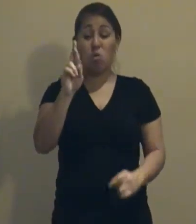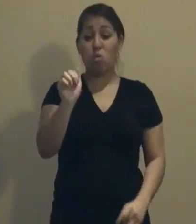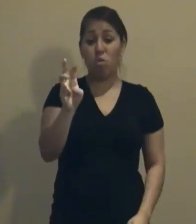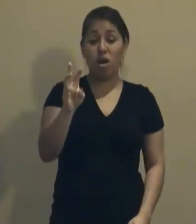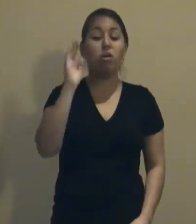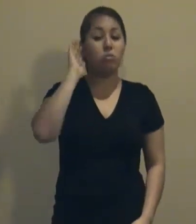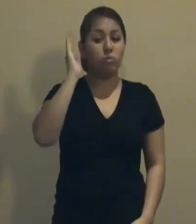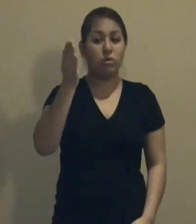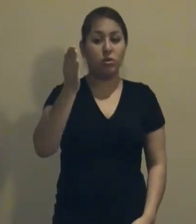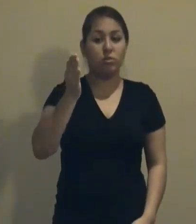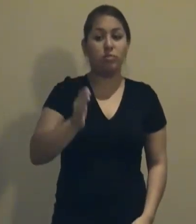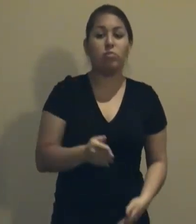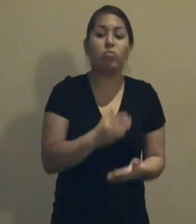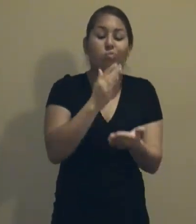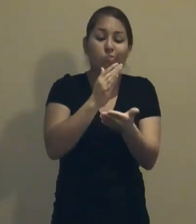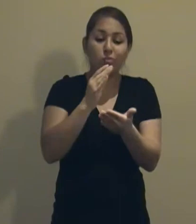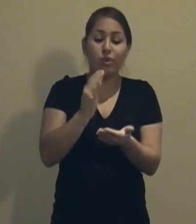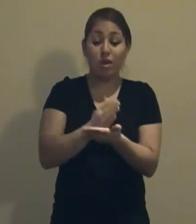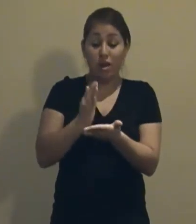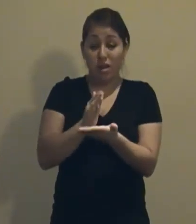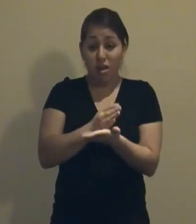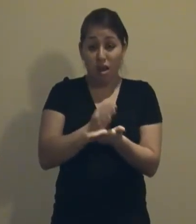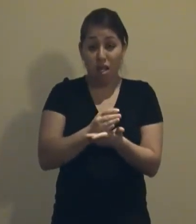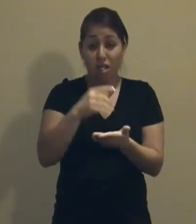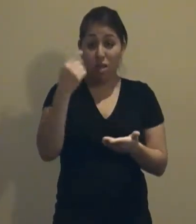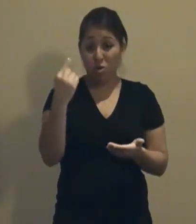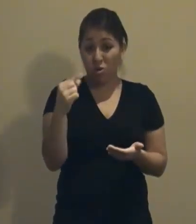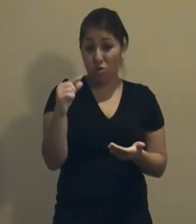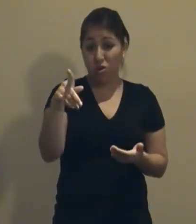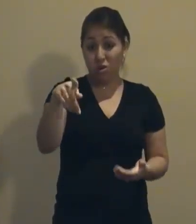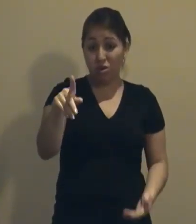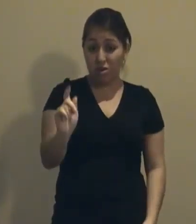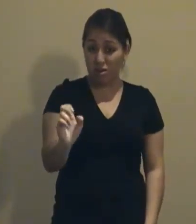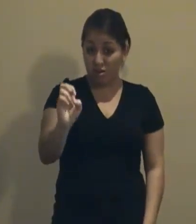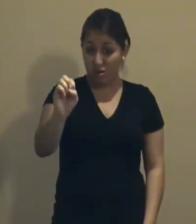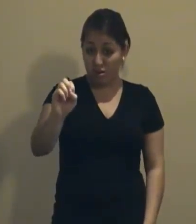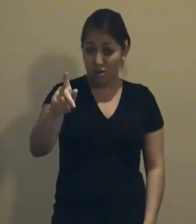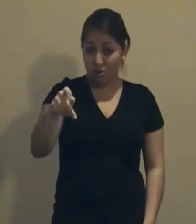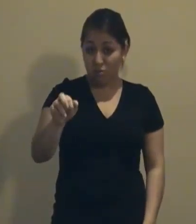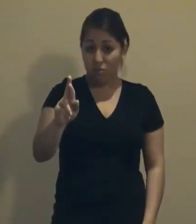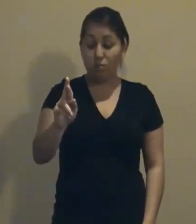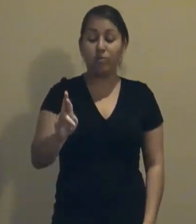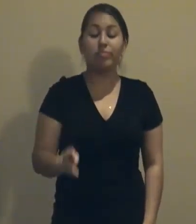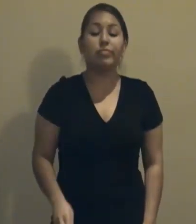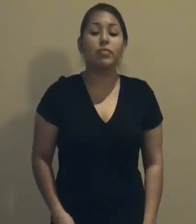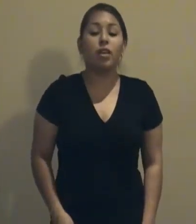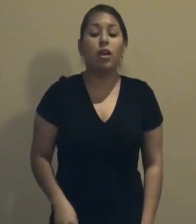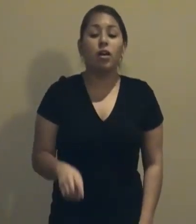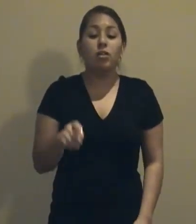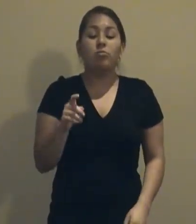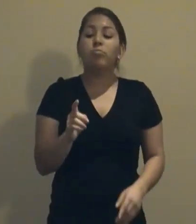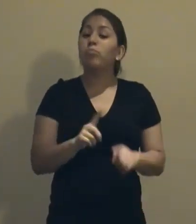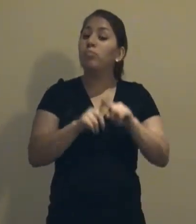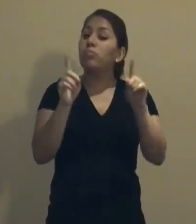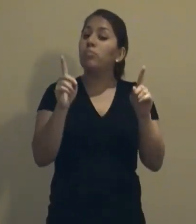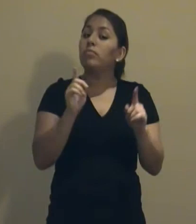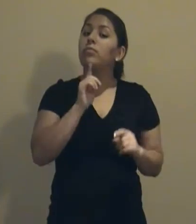You cut the green pepper, and you want to make sure that you take the core out of the green pepper and cut it